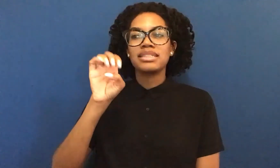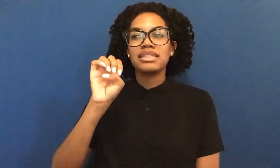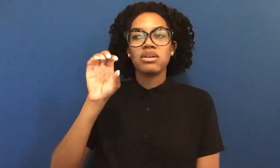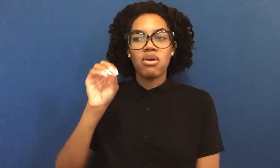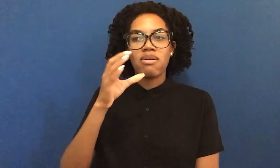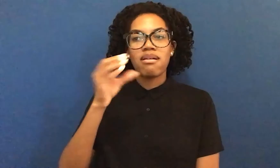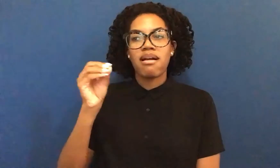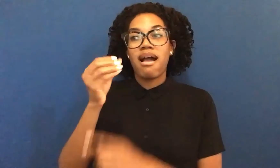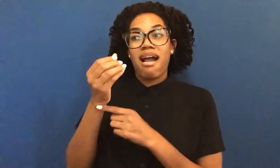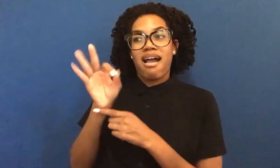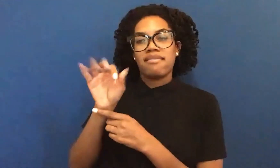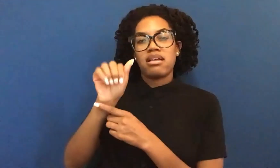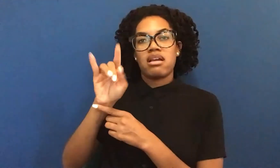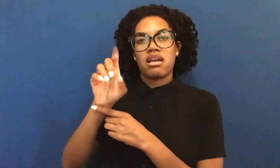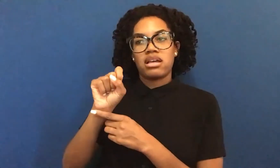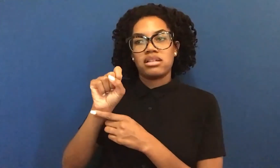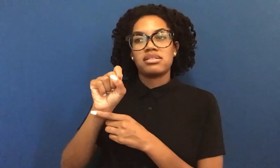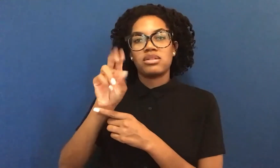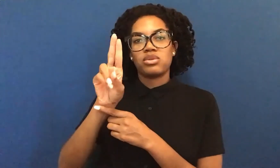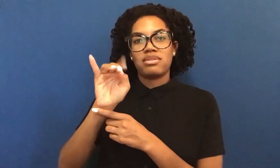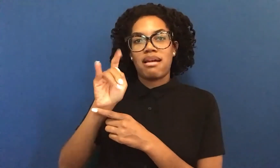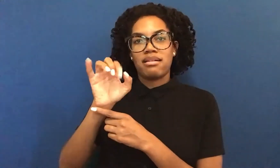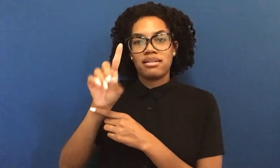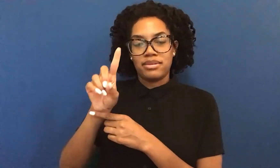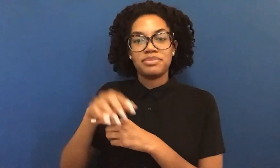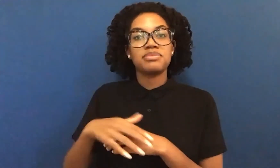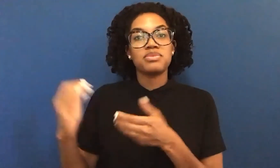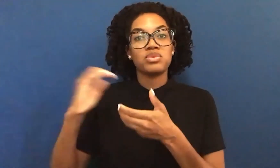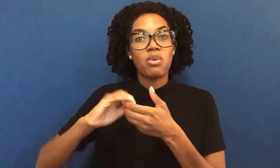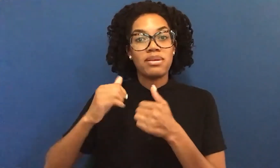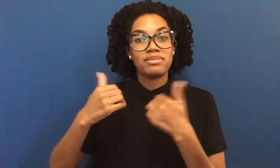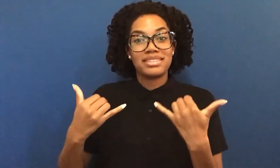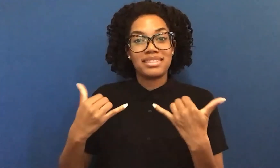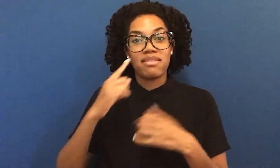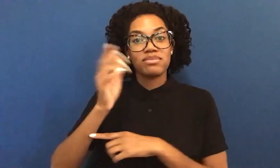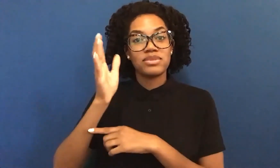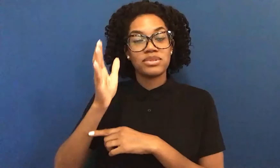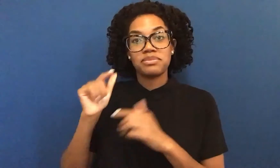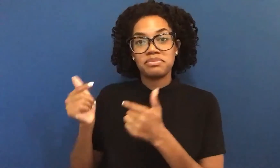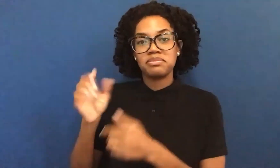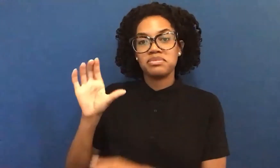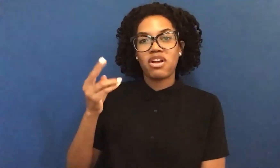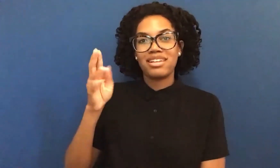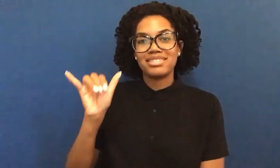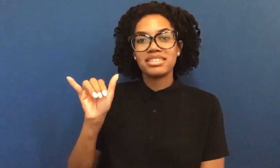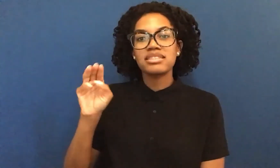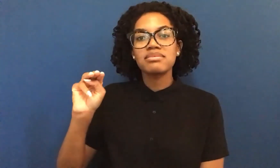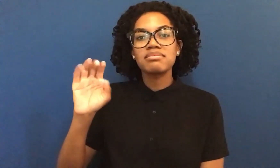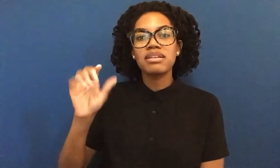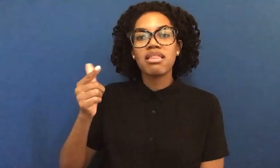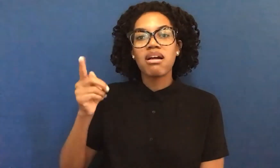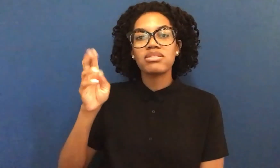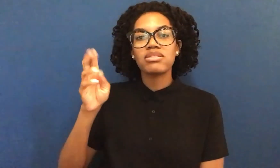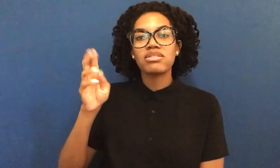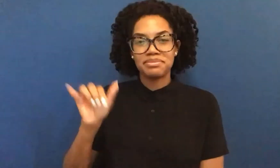fall. Joining me today as co-moderator is Chauncey McGlathery. Chauncey? Hello, my name